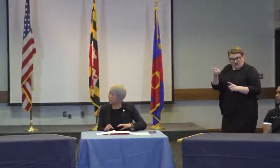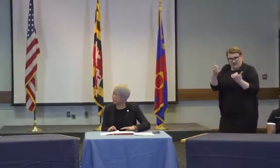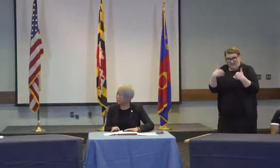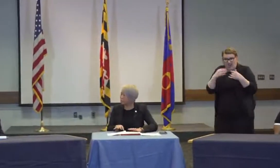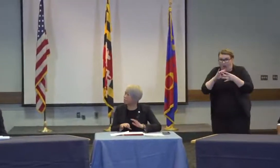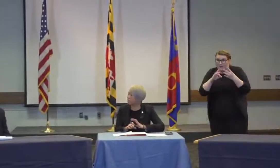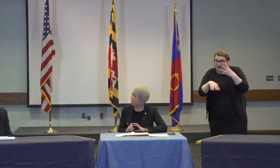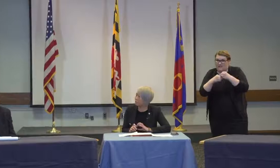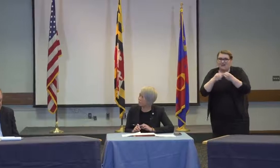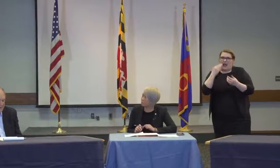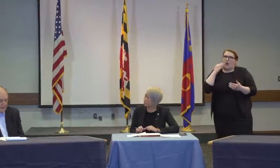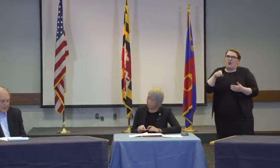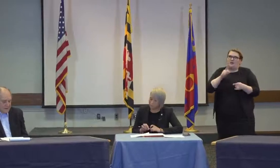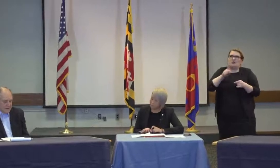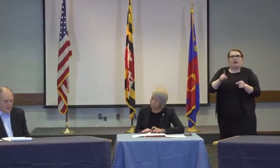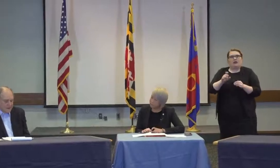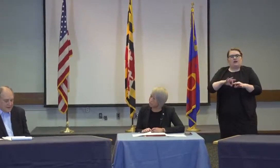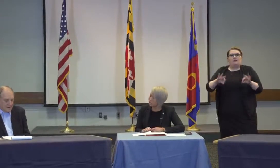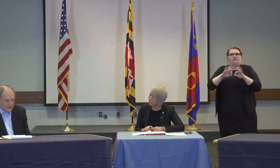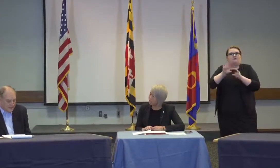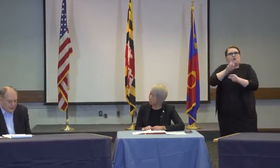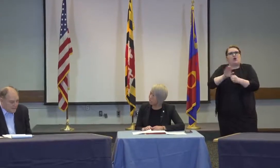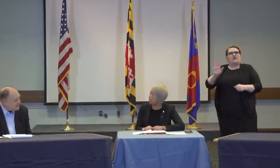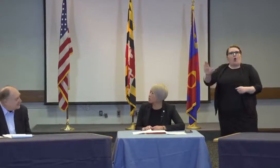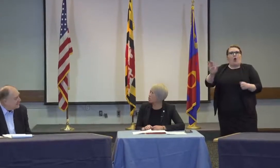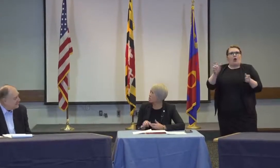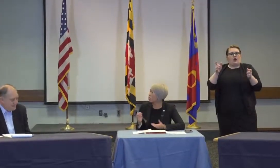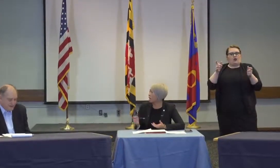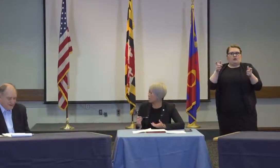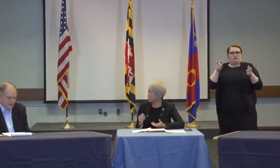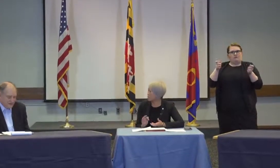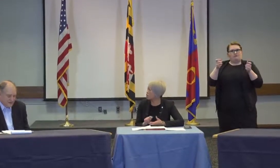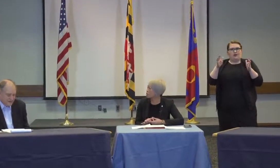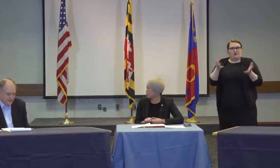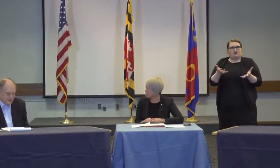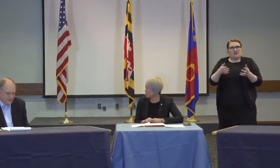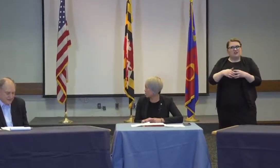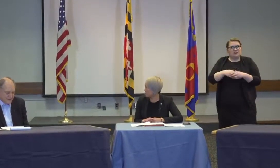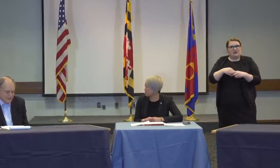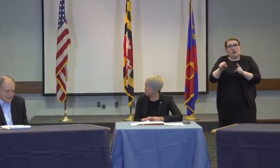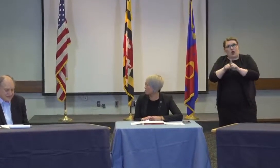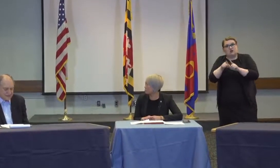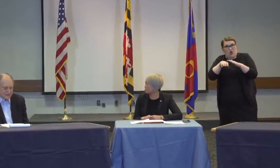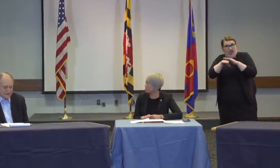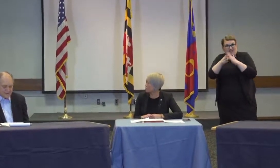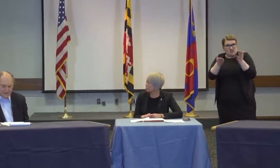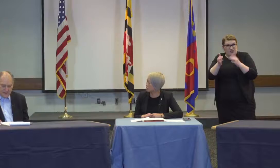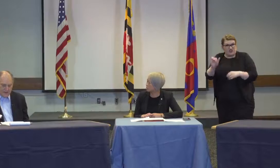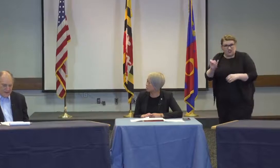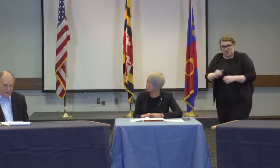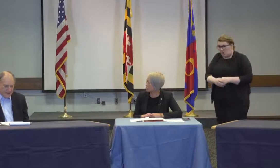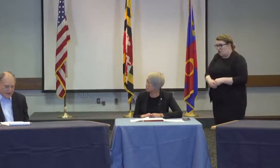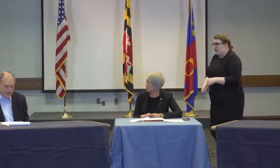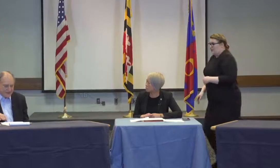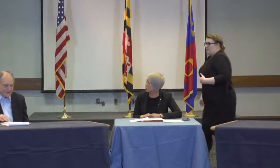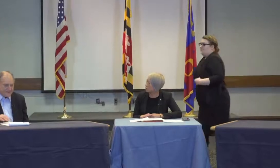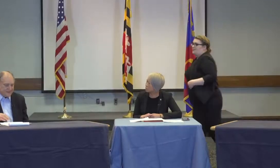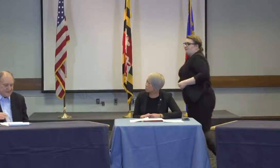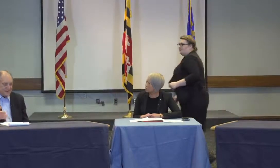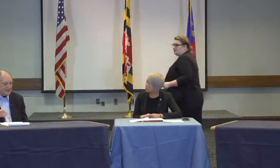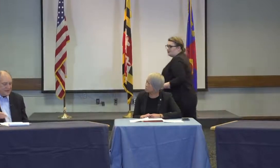big piece of your administration. Yes. And also in accessing services as well. So